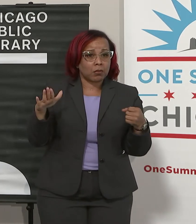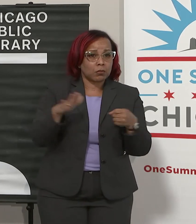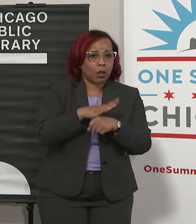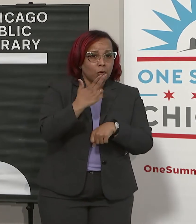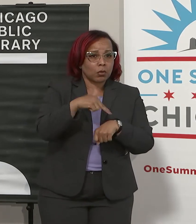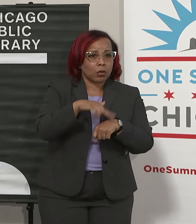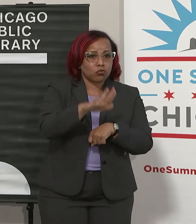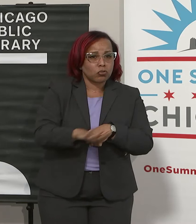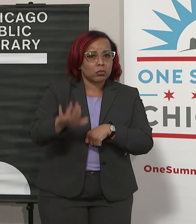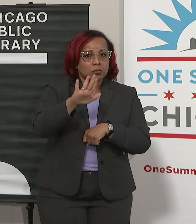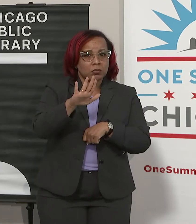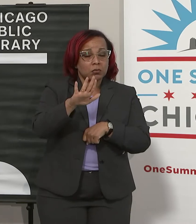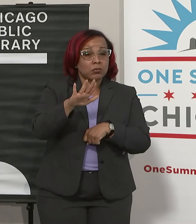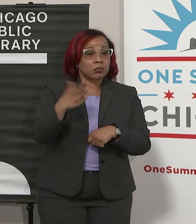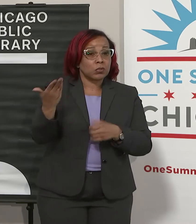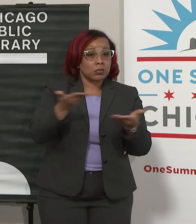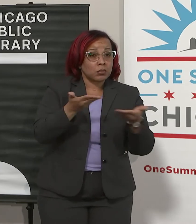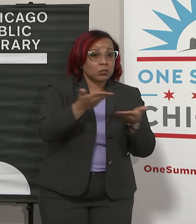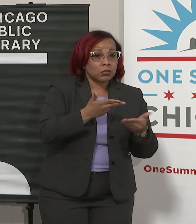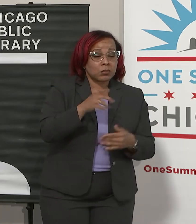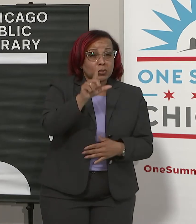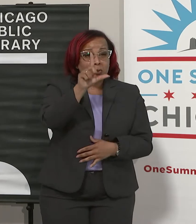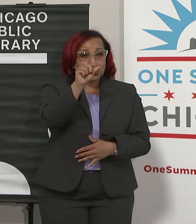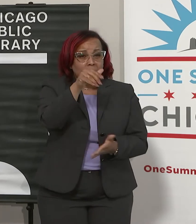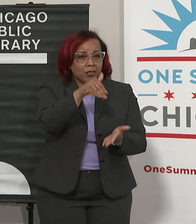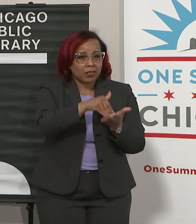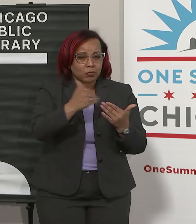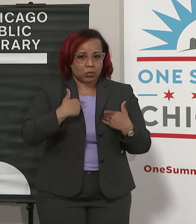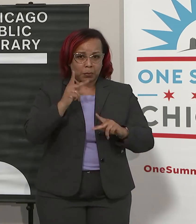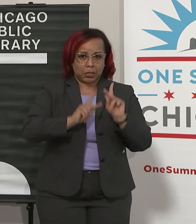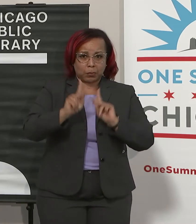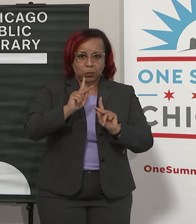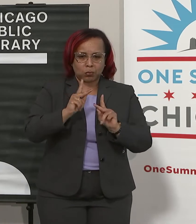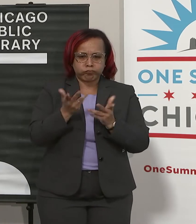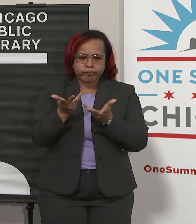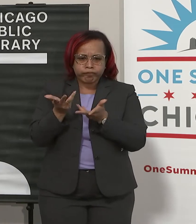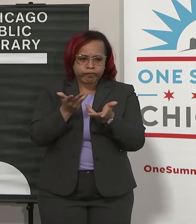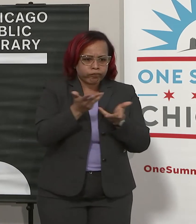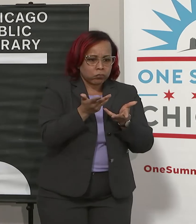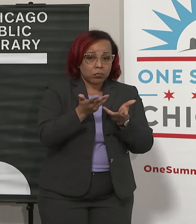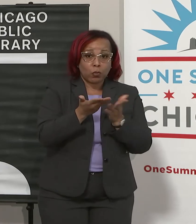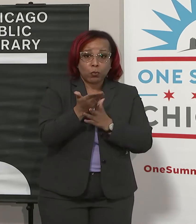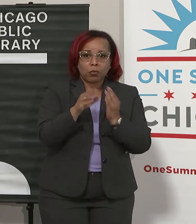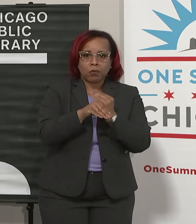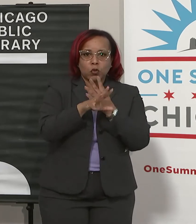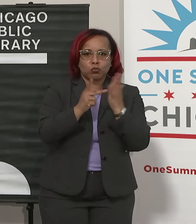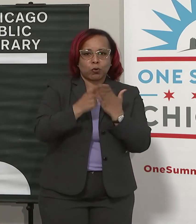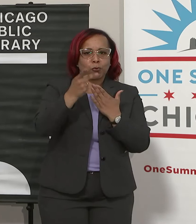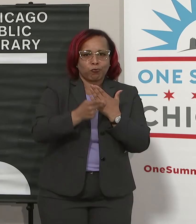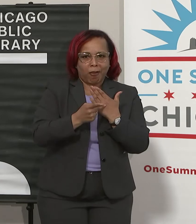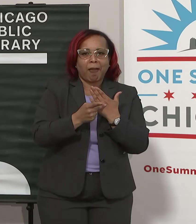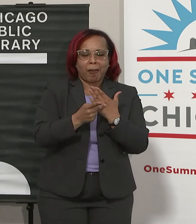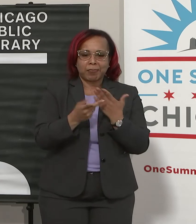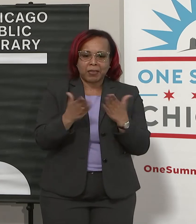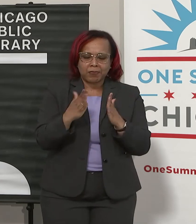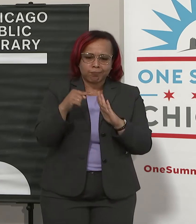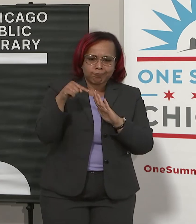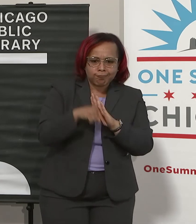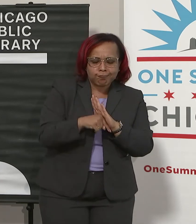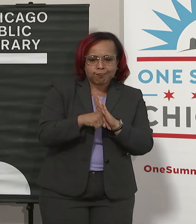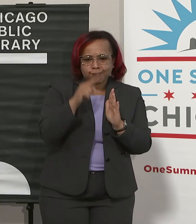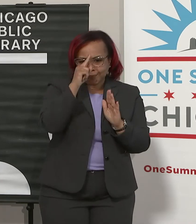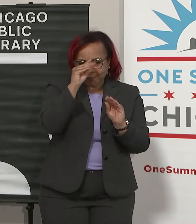nation, employing over 20,000 young people and engaging them through virtual programming that provided in-depth